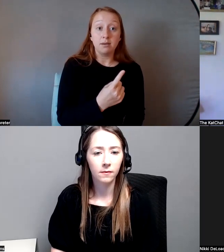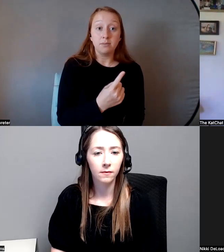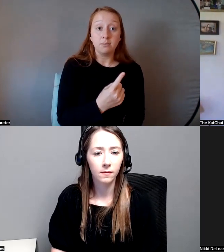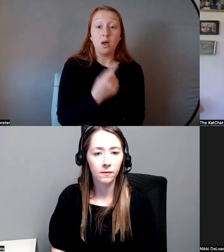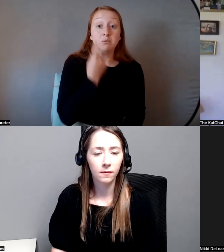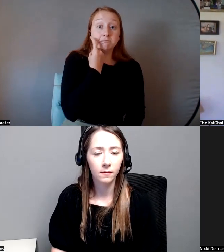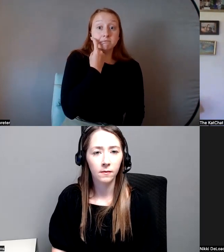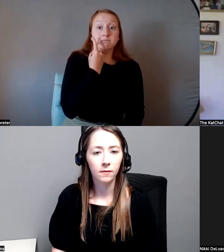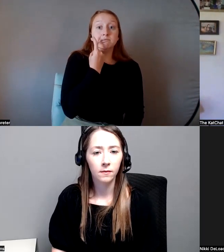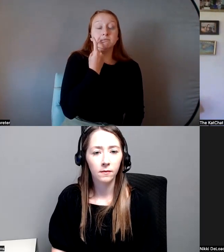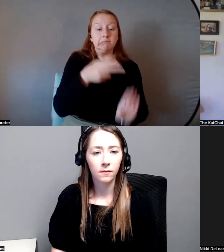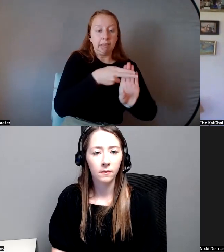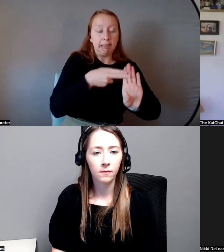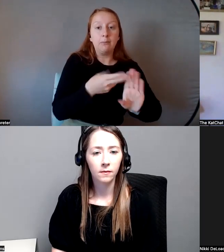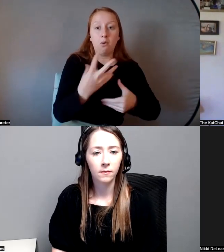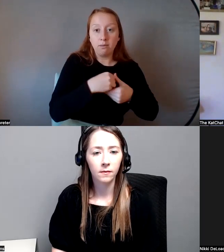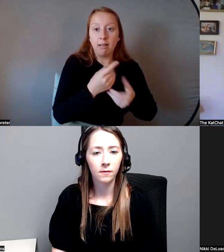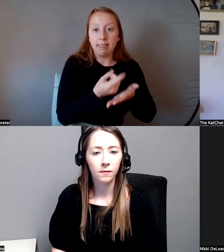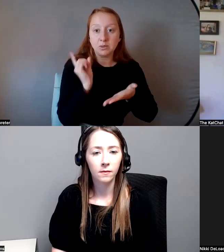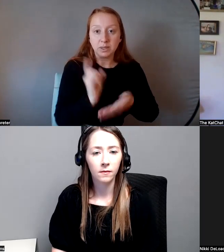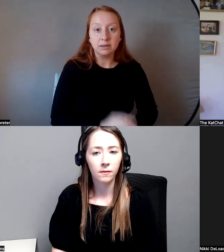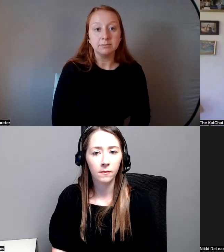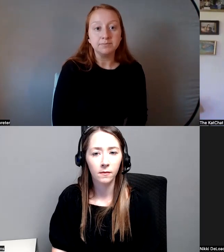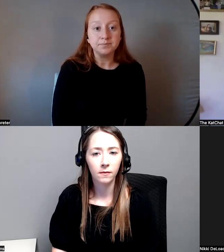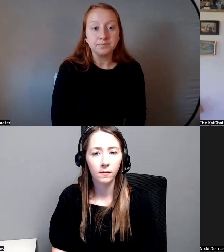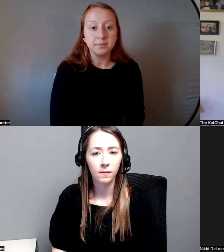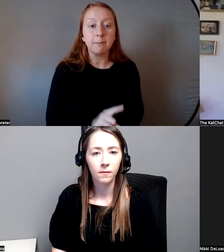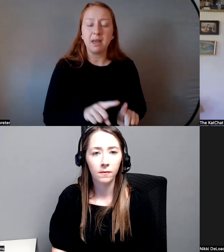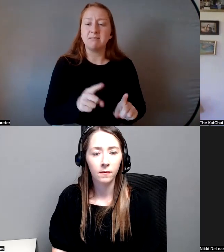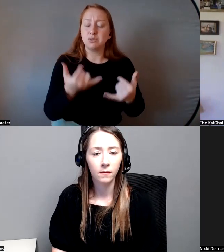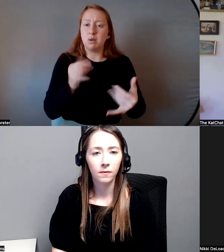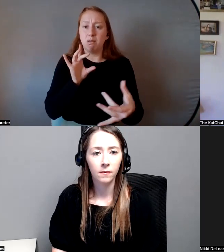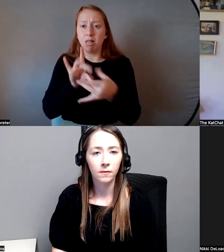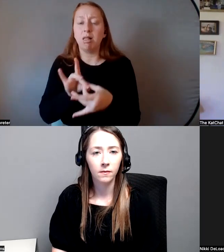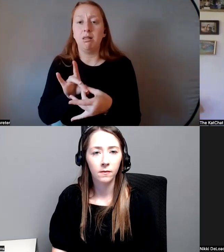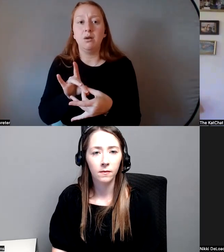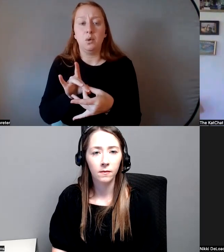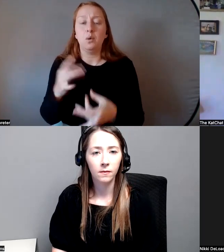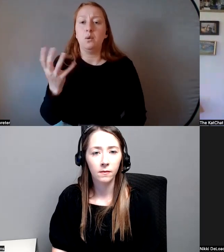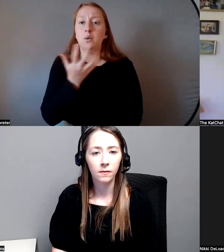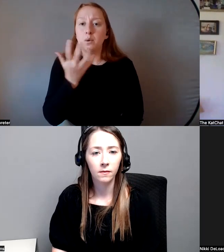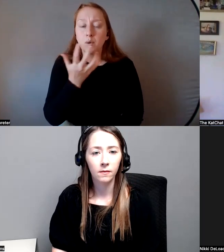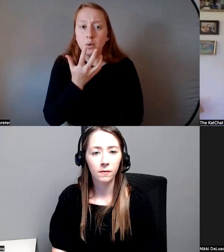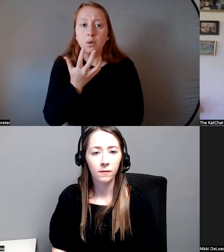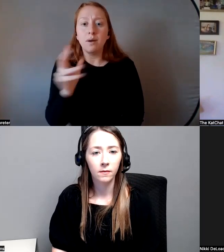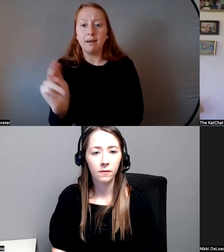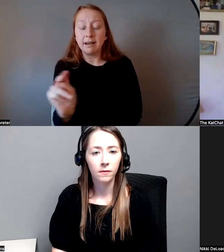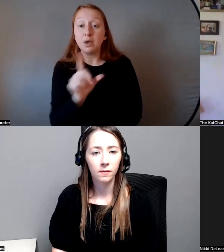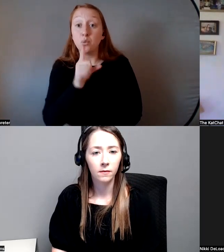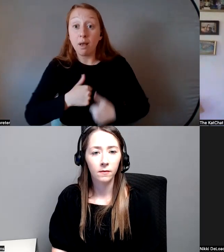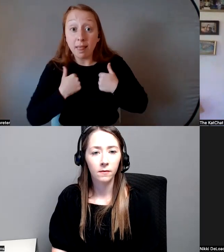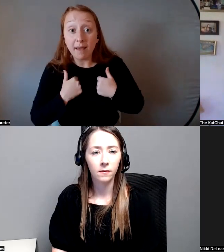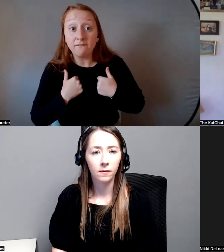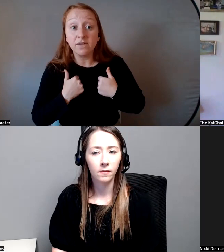week, but after that, so she's like relate with that. Just, wow, I mean, Nikki in real life